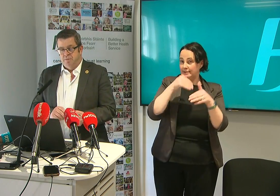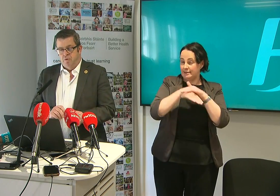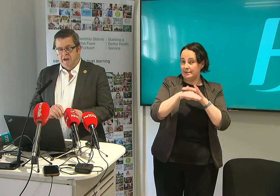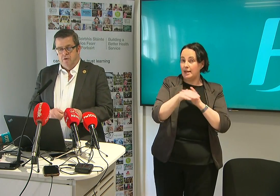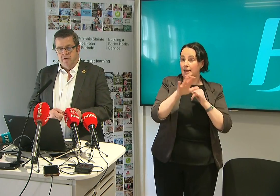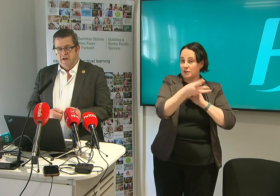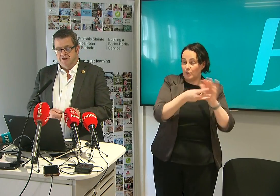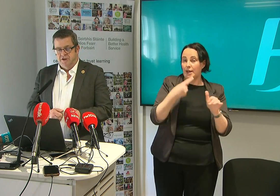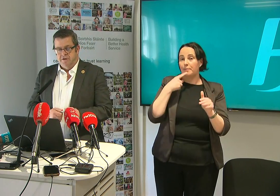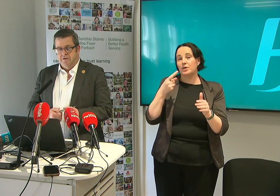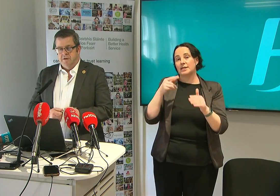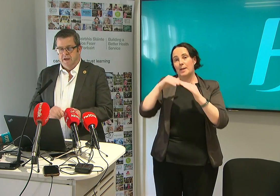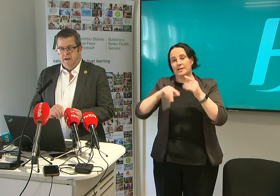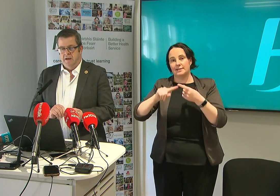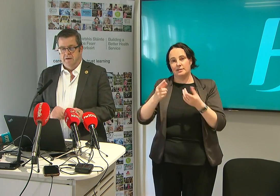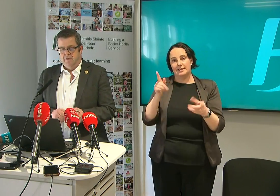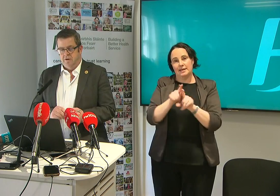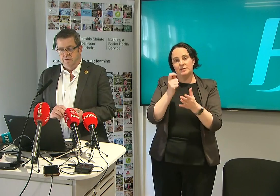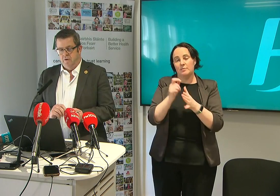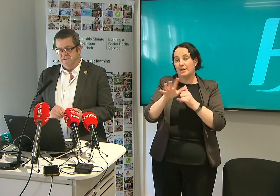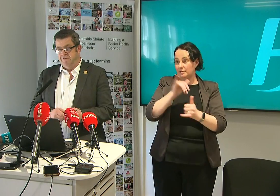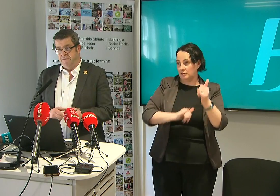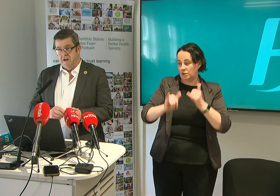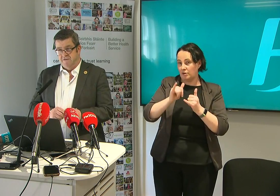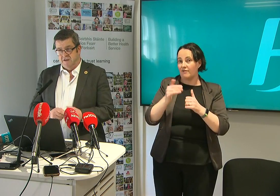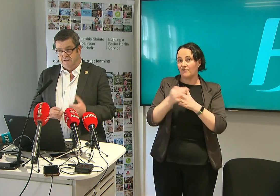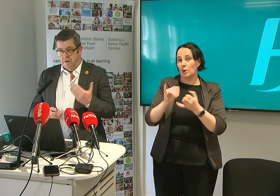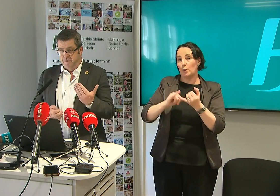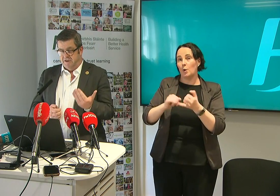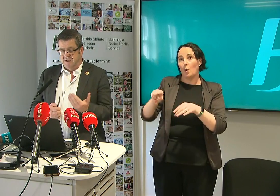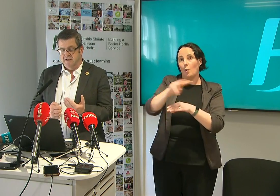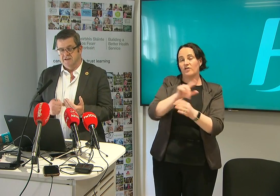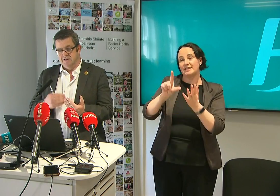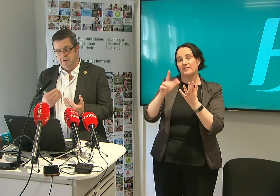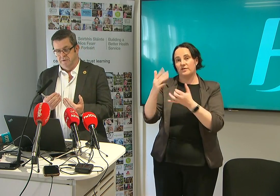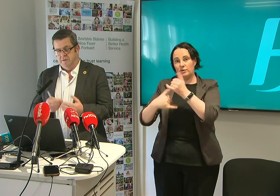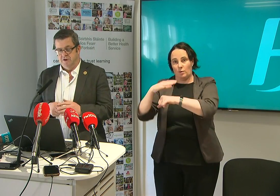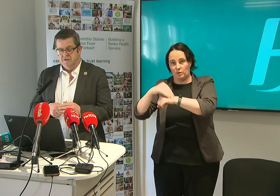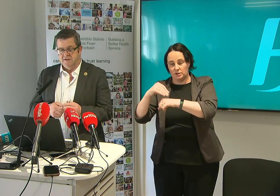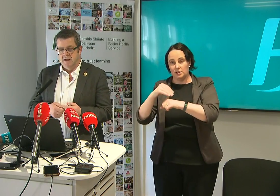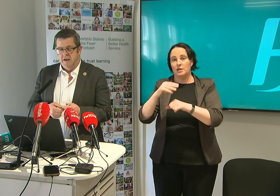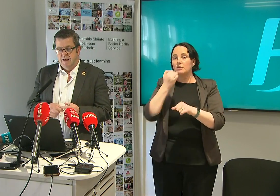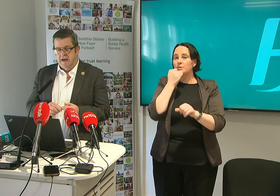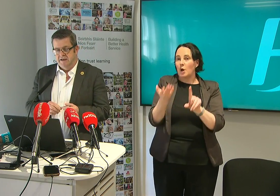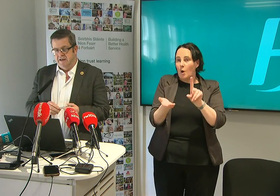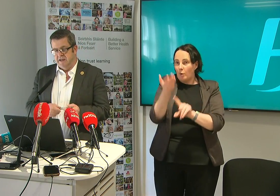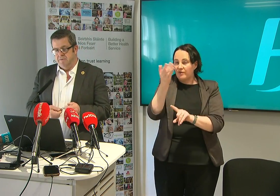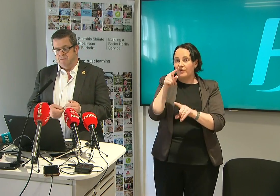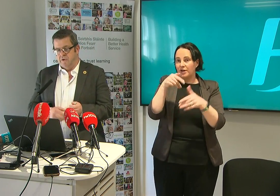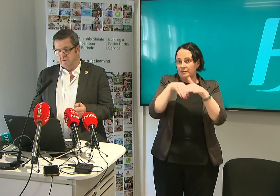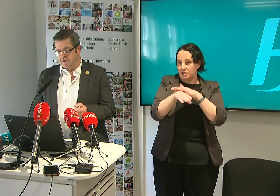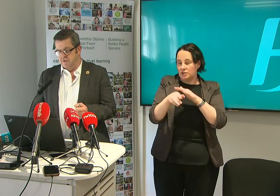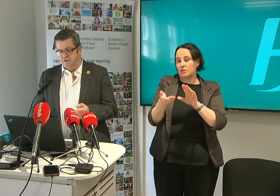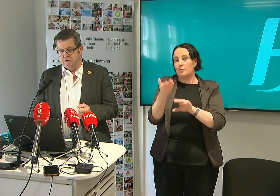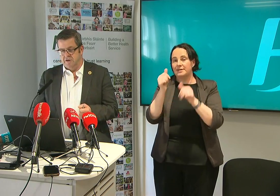last week, but remain lower than last year. In our over 75s, it's up on attendance and up on admissions. And at 8 a.m.